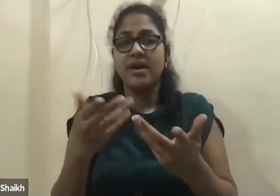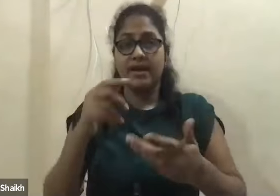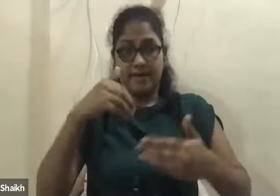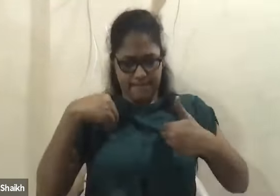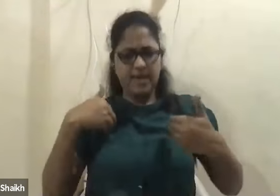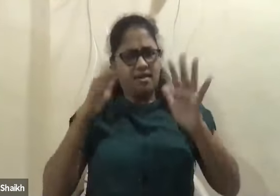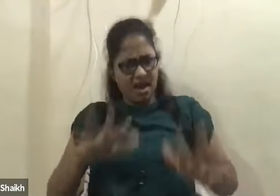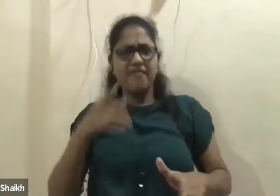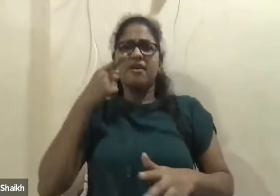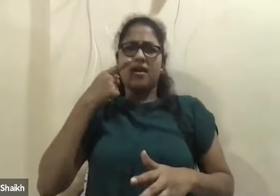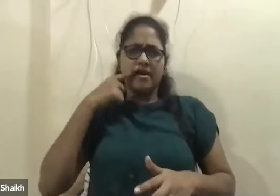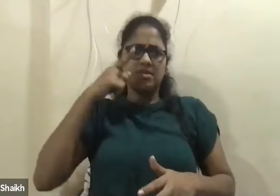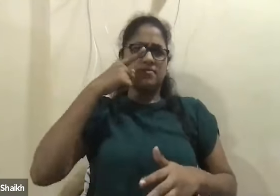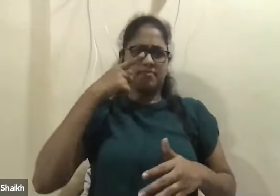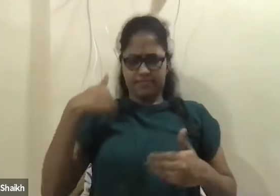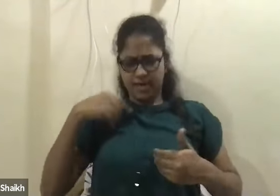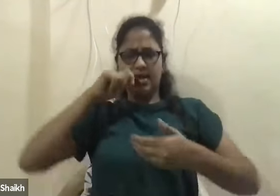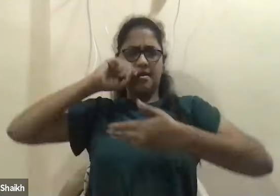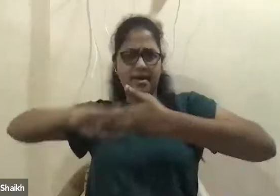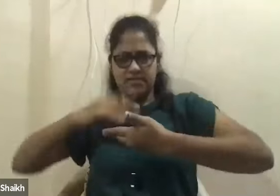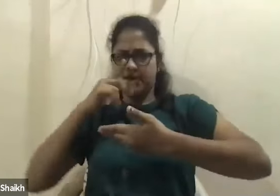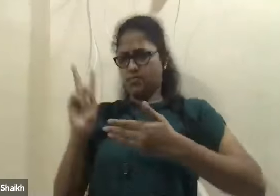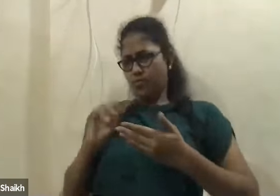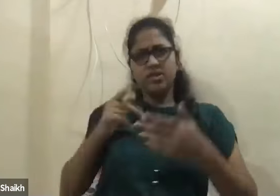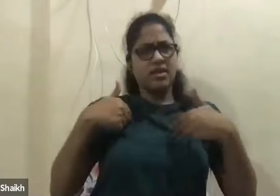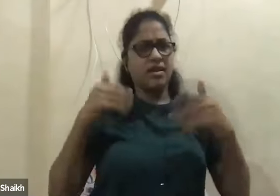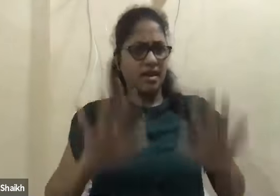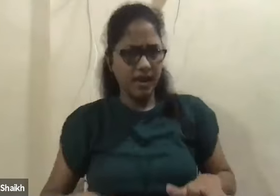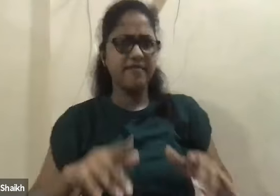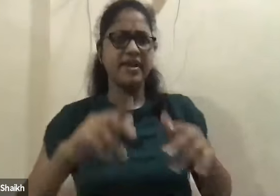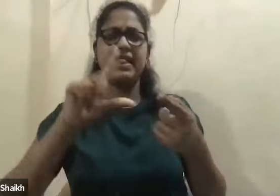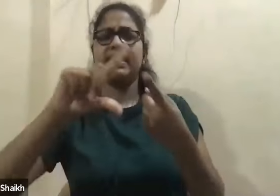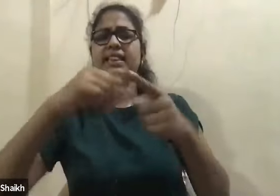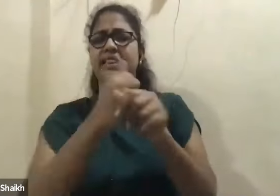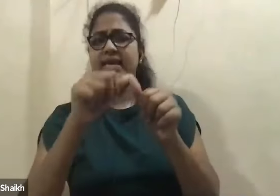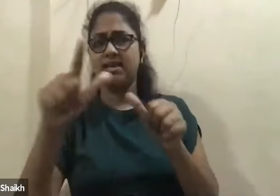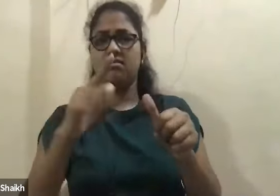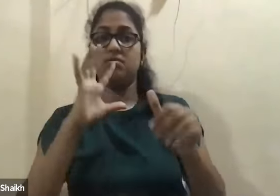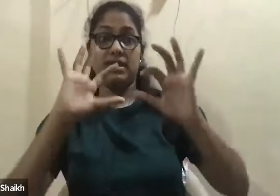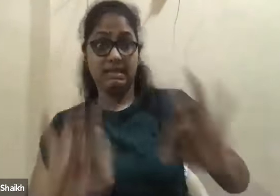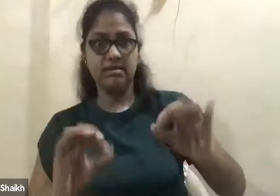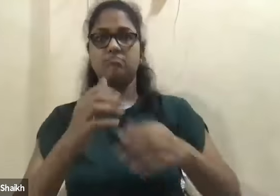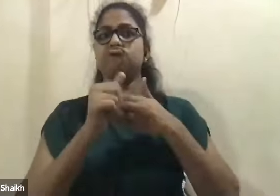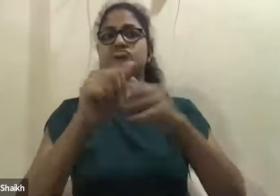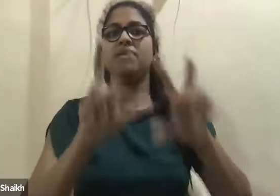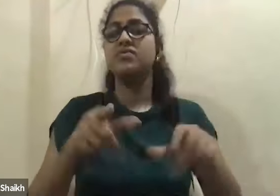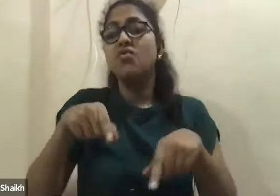the legal guardianship under the National Trust Act, because Yash cannot actually act on his behalf. So